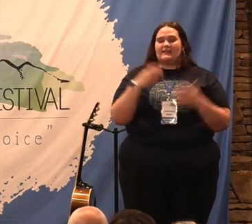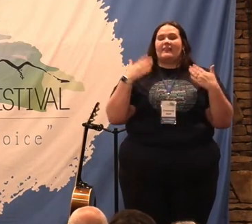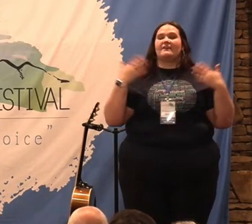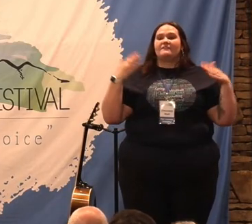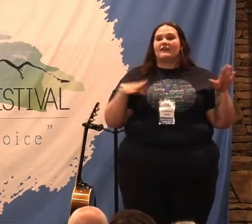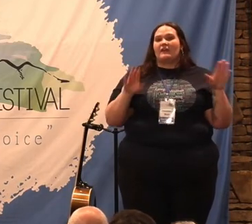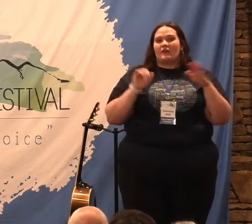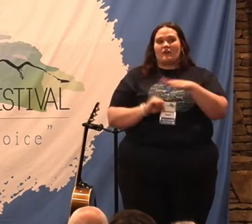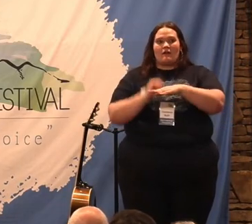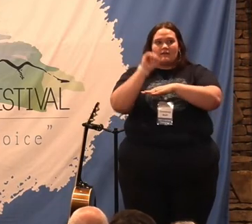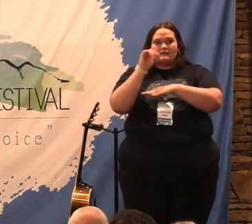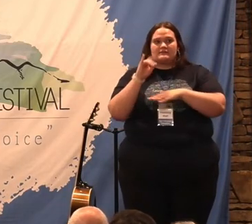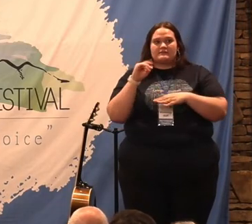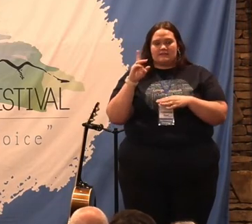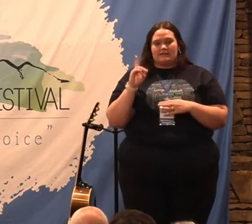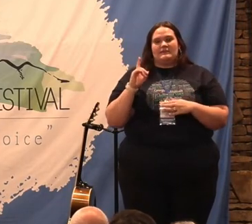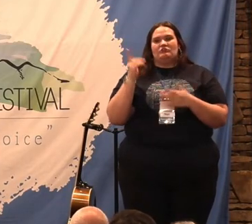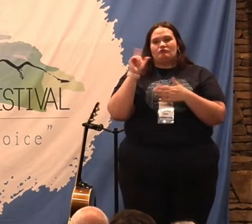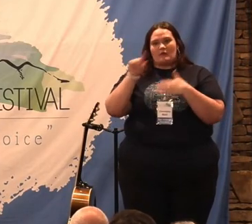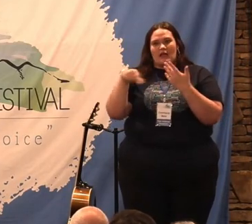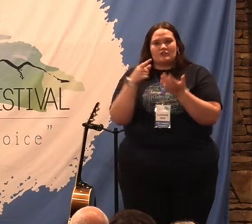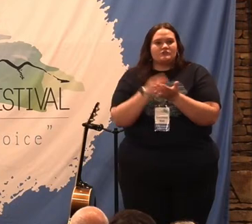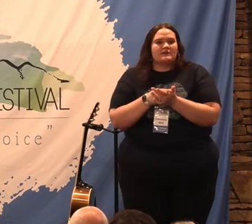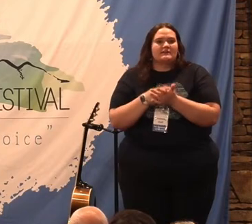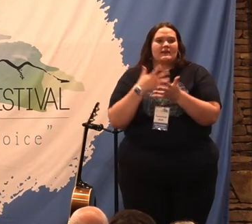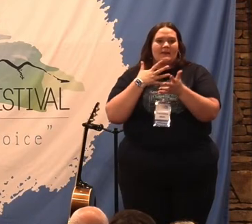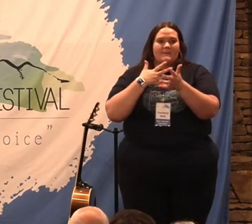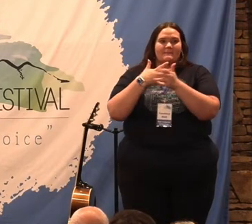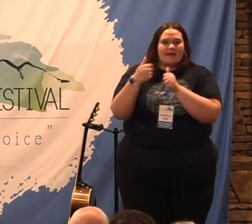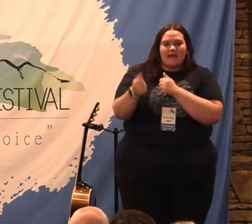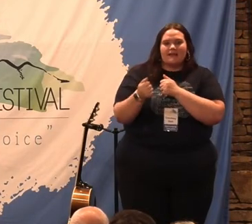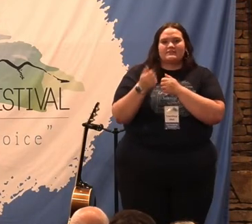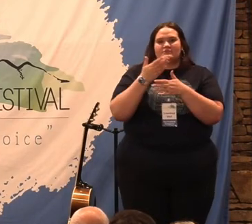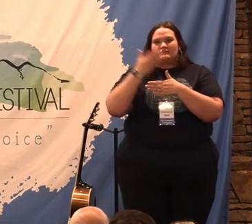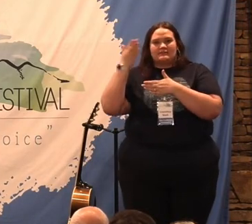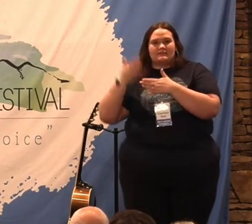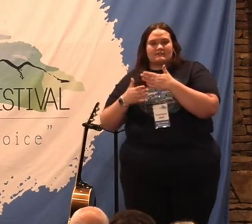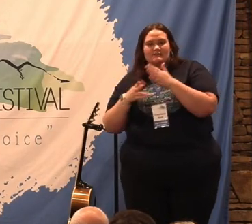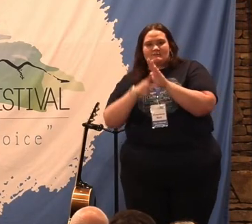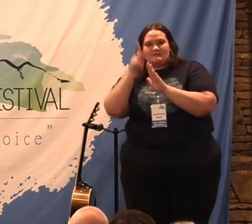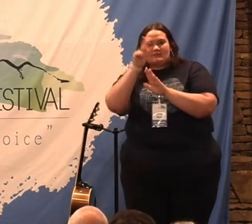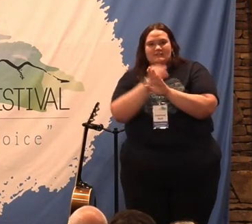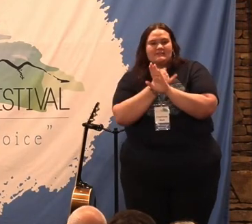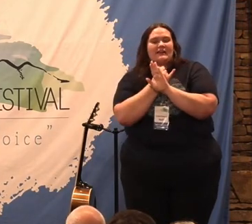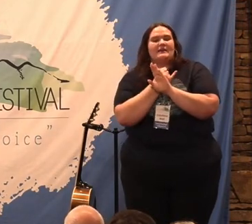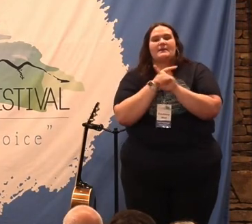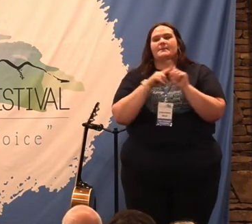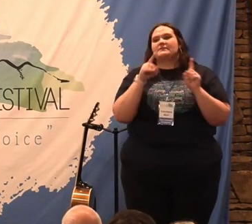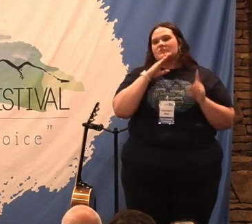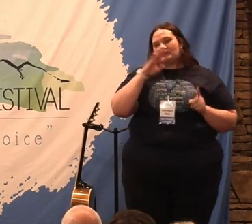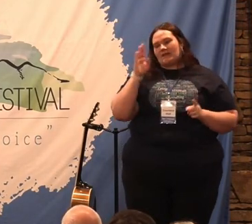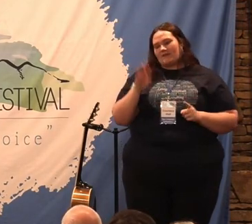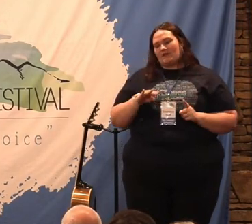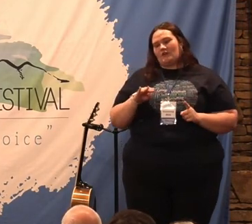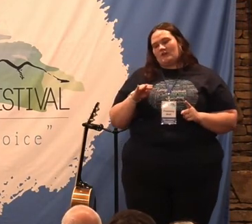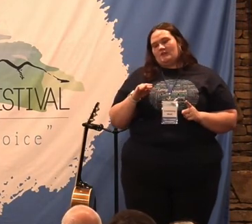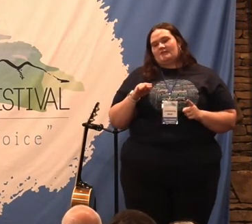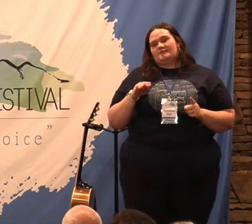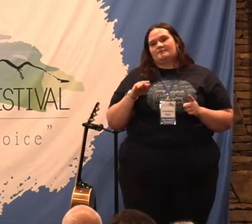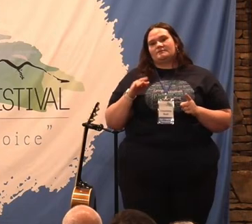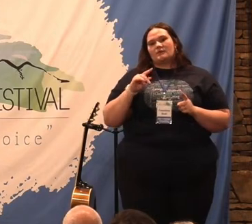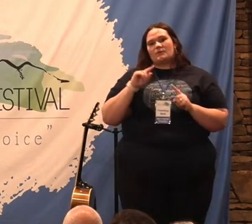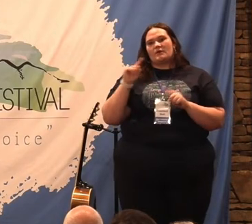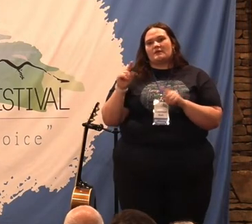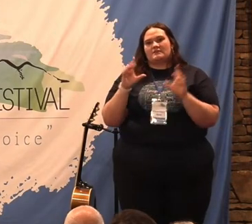Gaga with full honor. She passed her capstone project with distinction, but she never went on to get